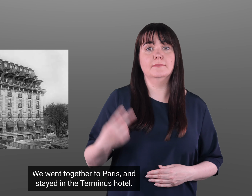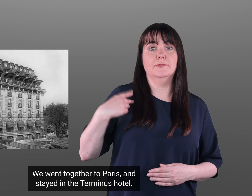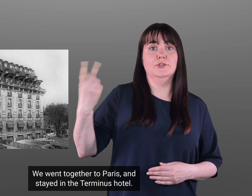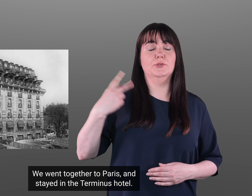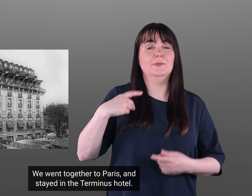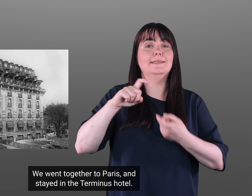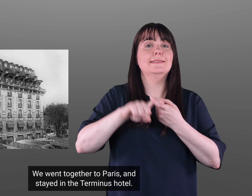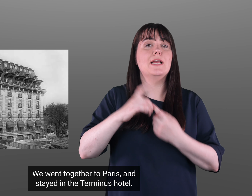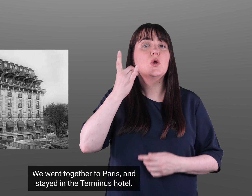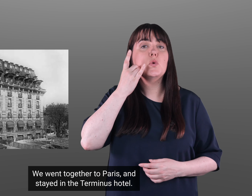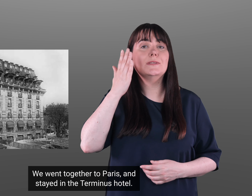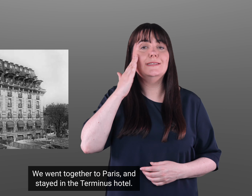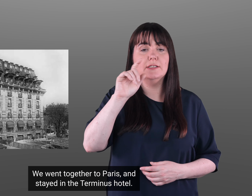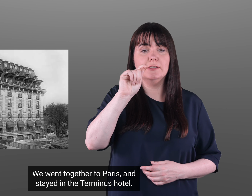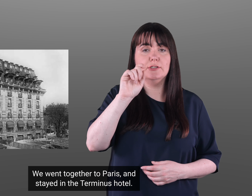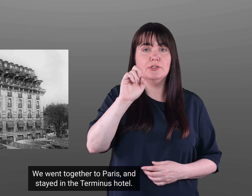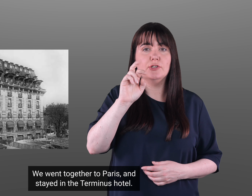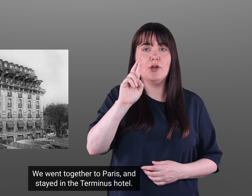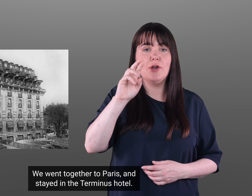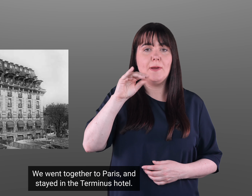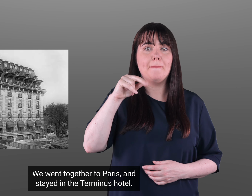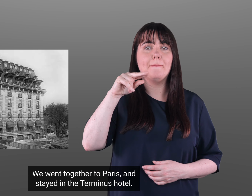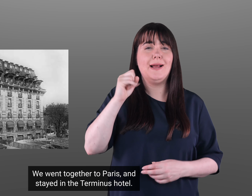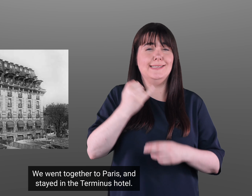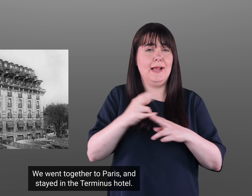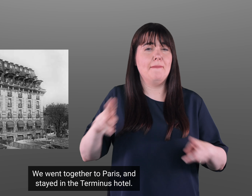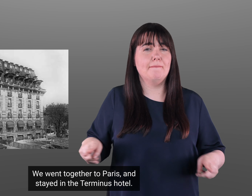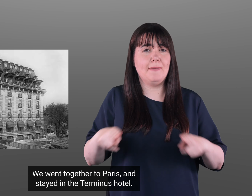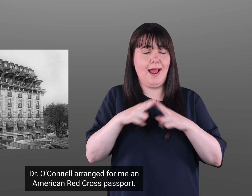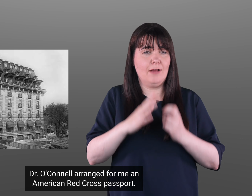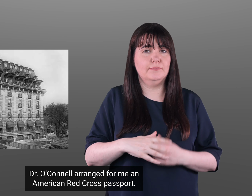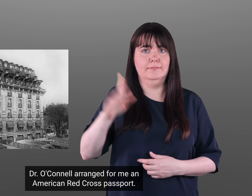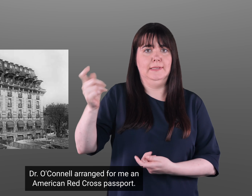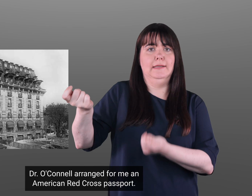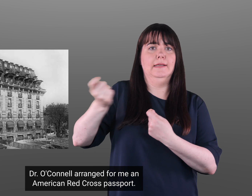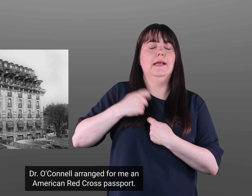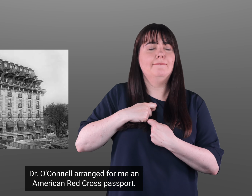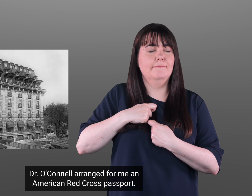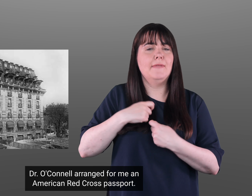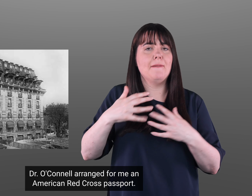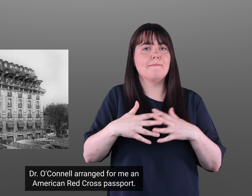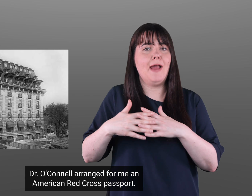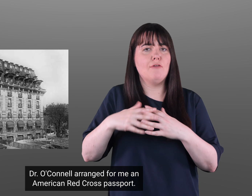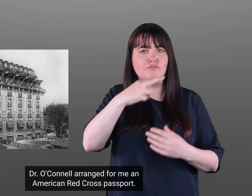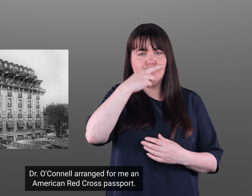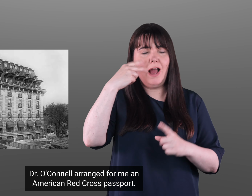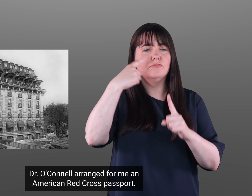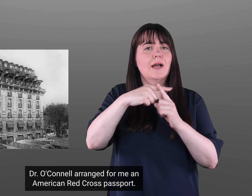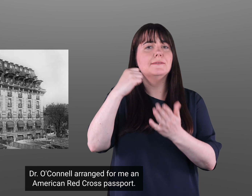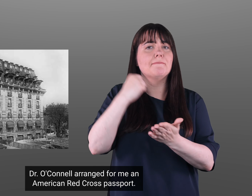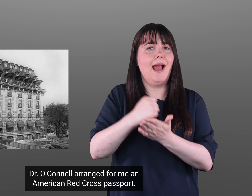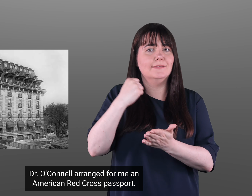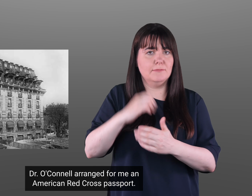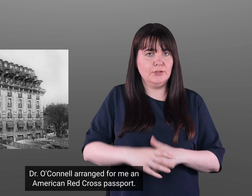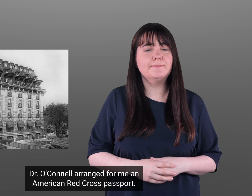We went together to Paris and stayed in the Terminus Hotel. Dr. O'Connell arranged for me an American Red Cross